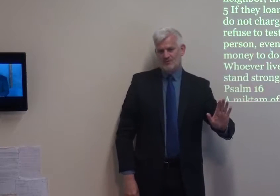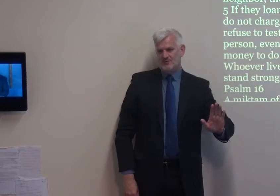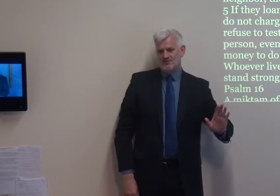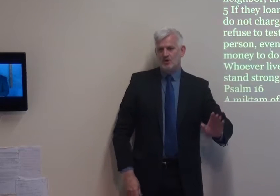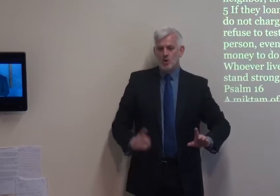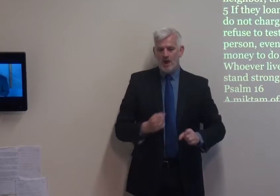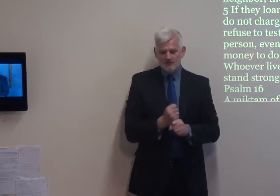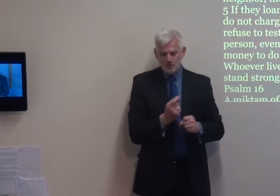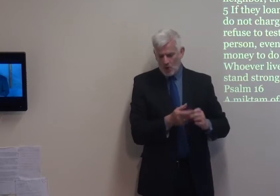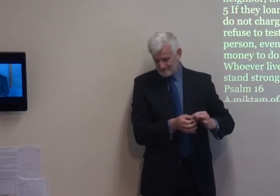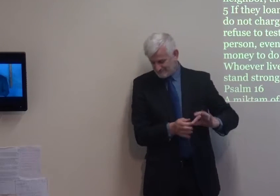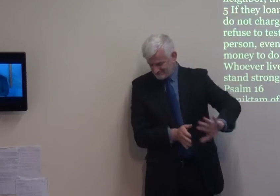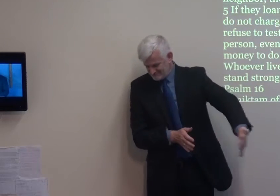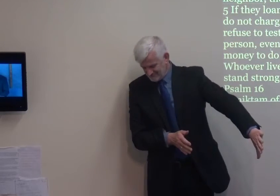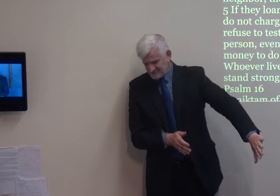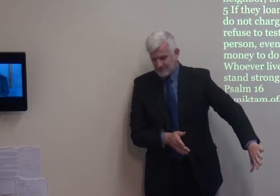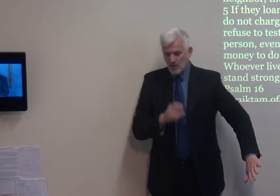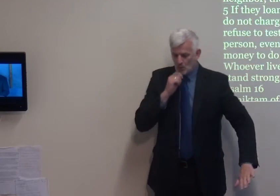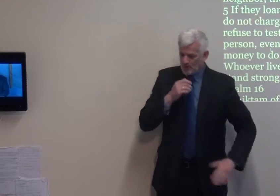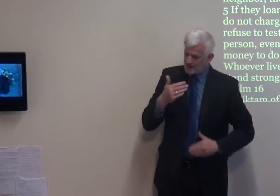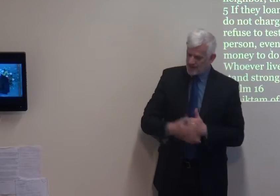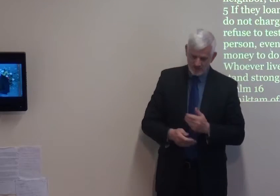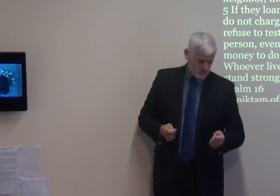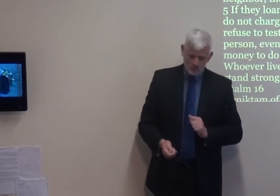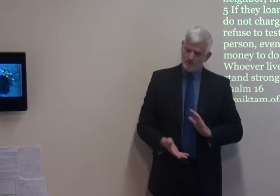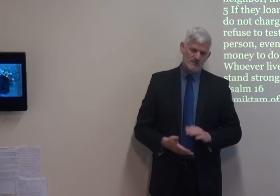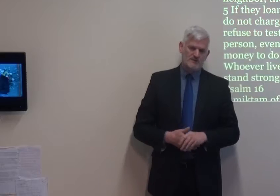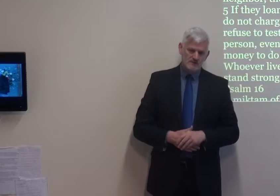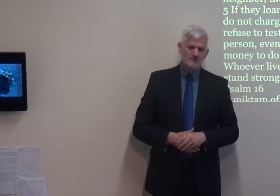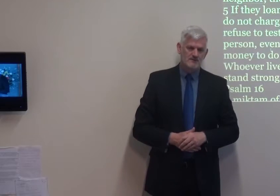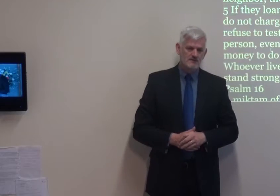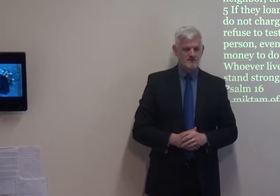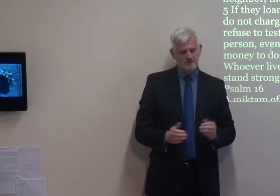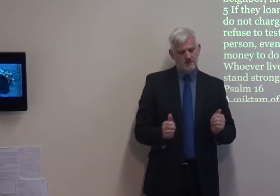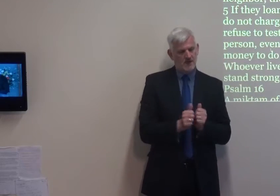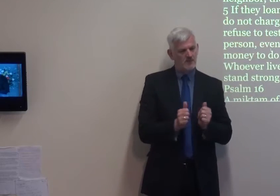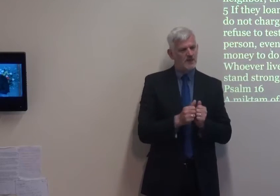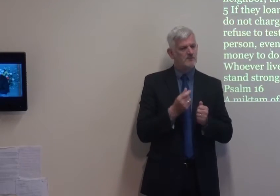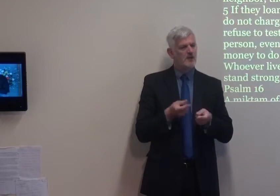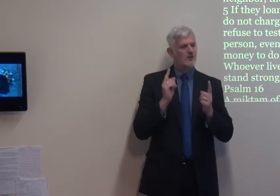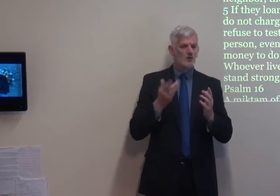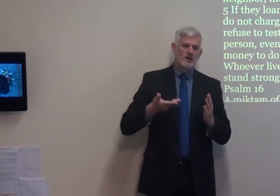things shall never be moved. May God add his blessing to the reading of his